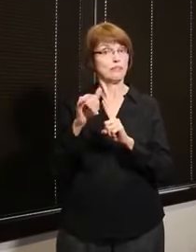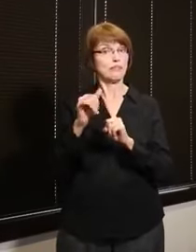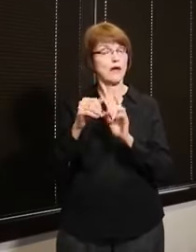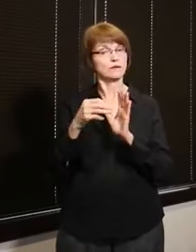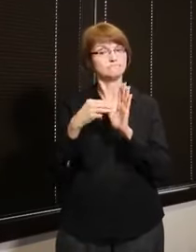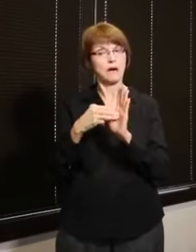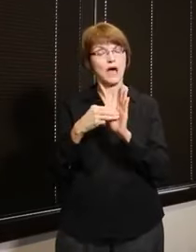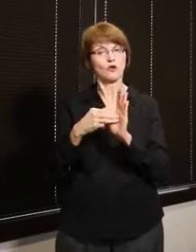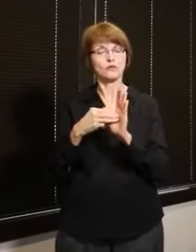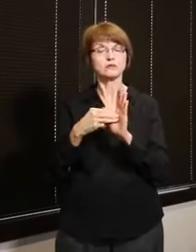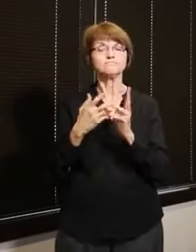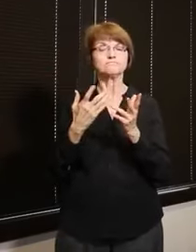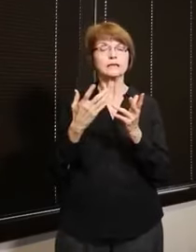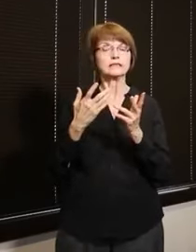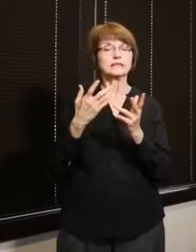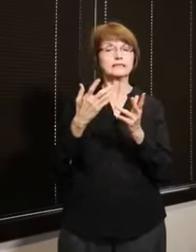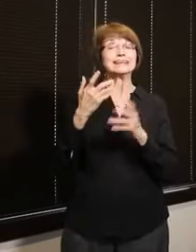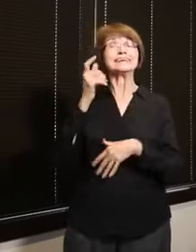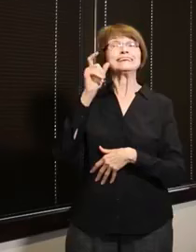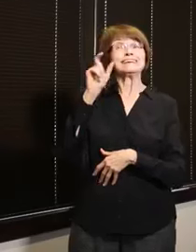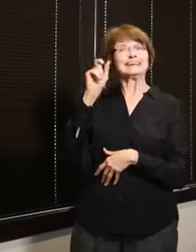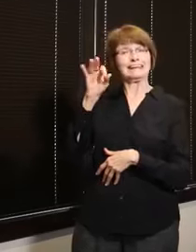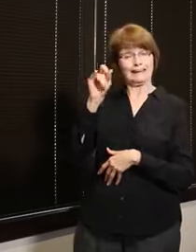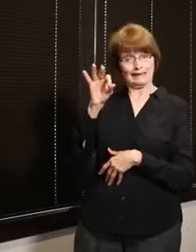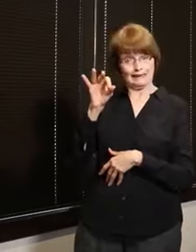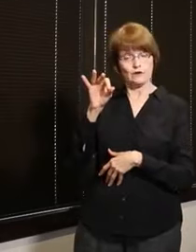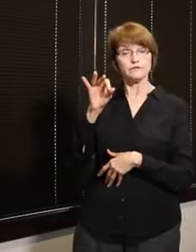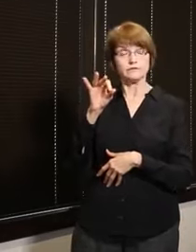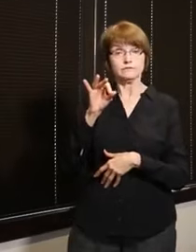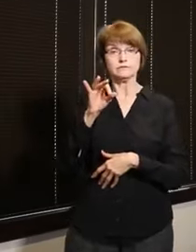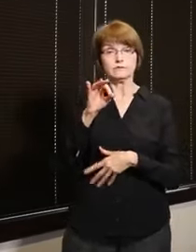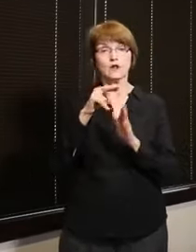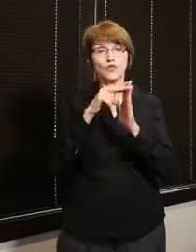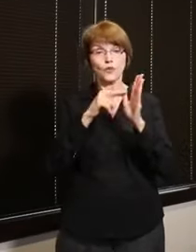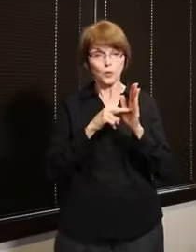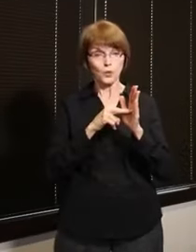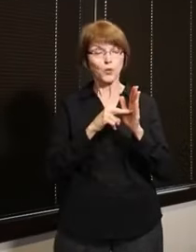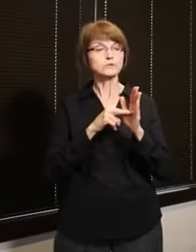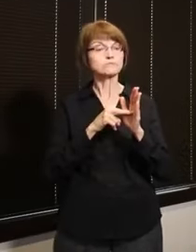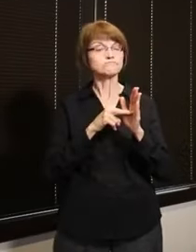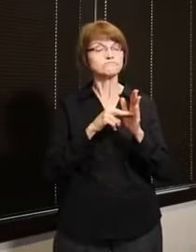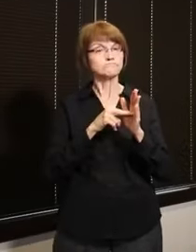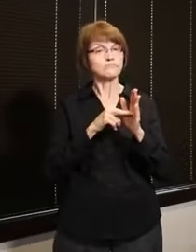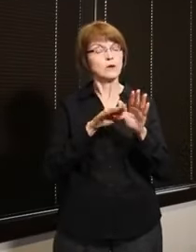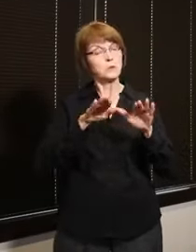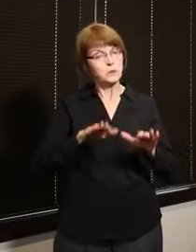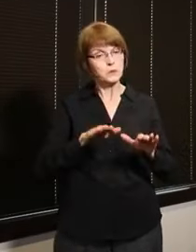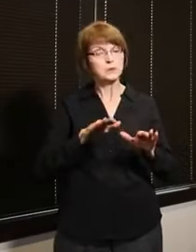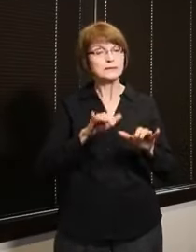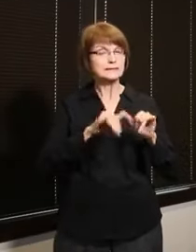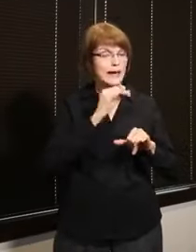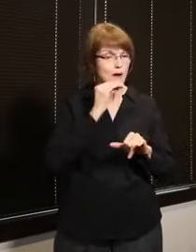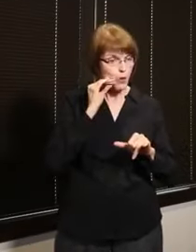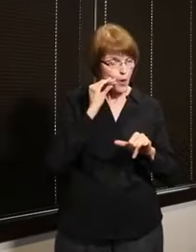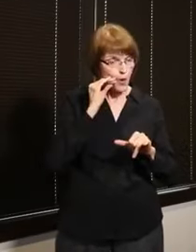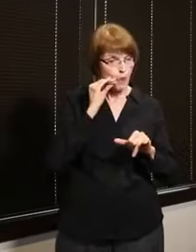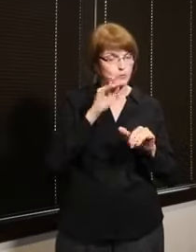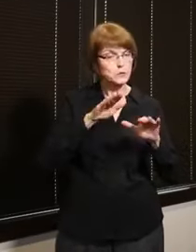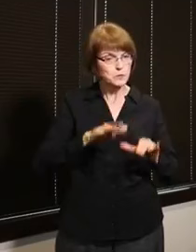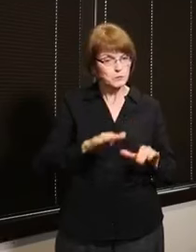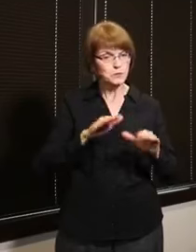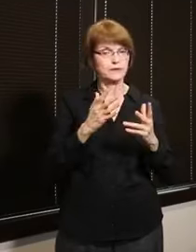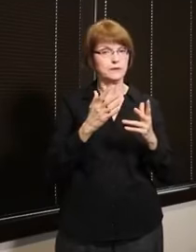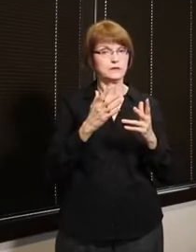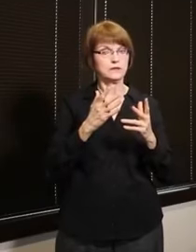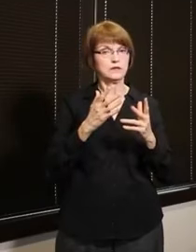would happen if after the relaxation of shelter in home, we actually bumped our reproductive factor